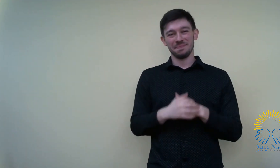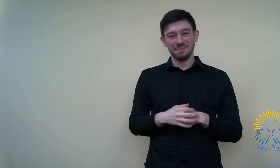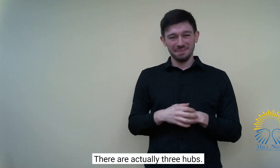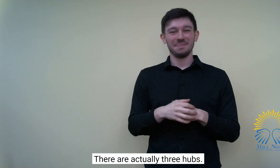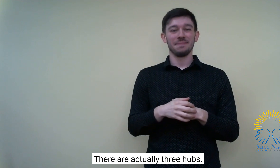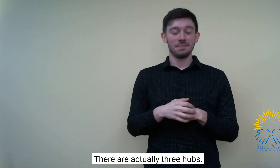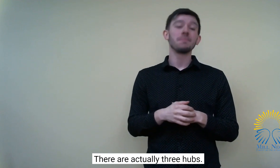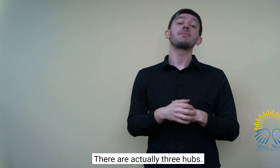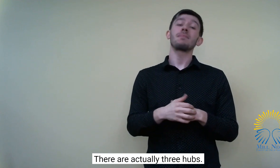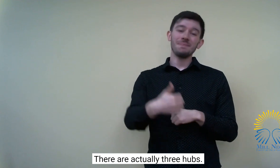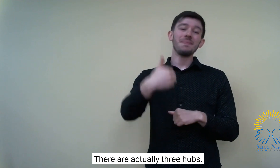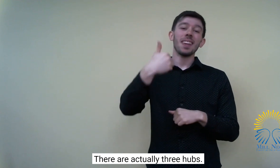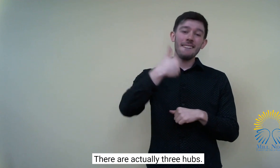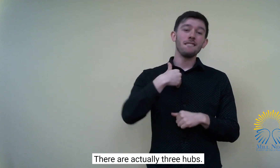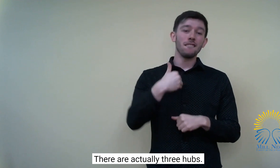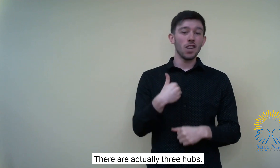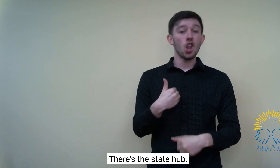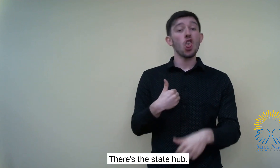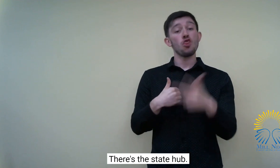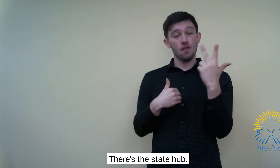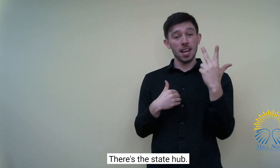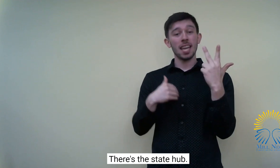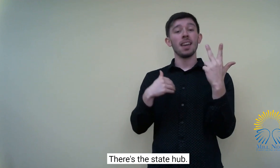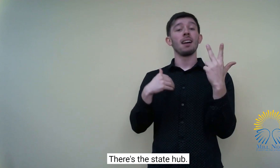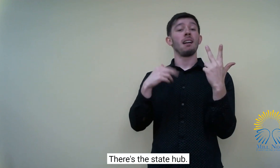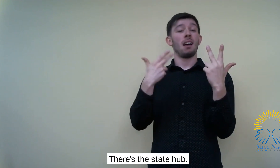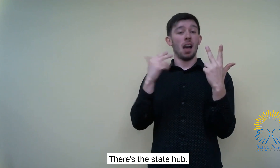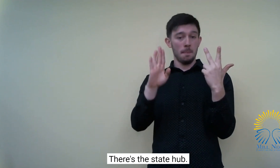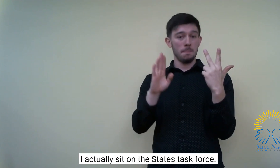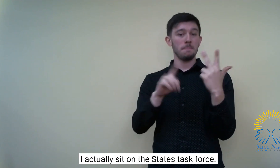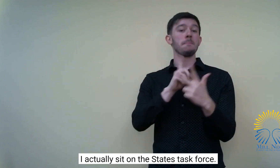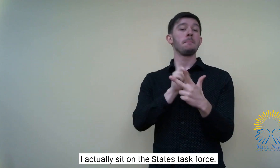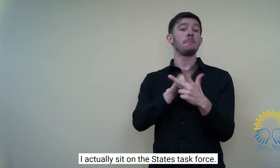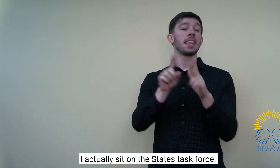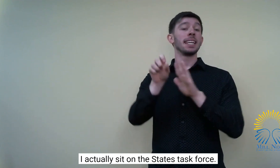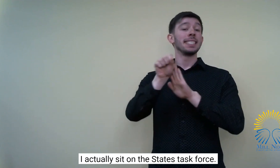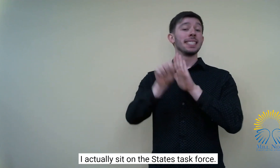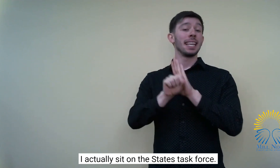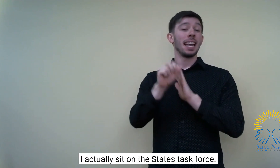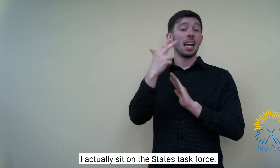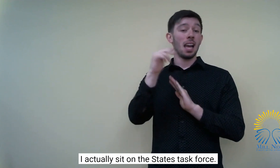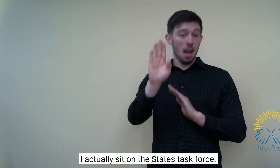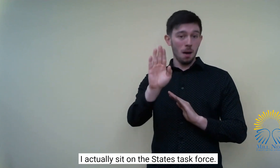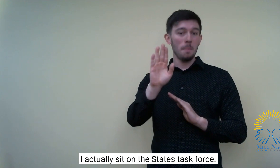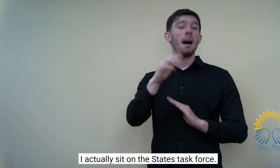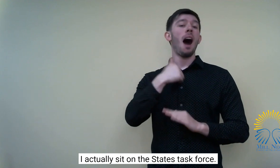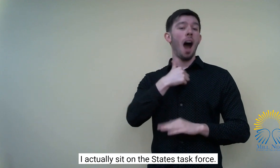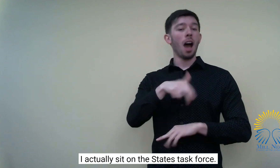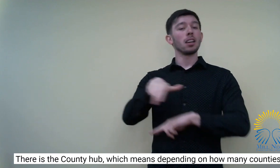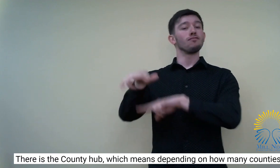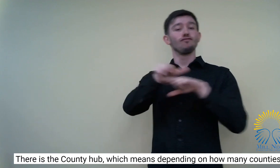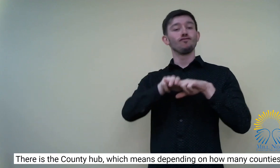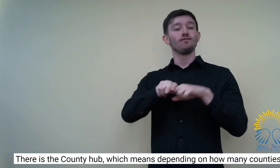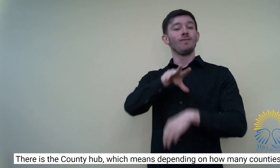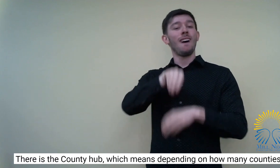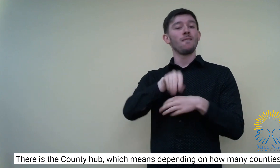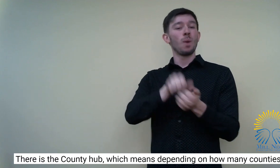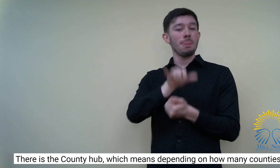There are actually 3 hubs. There's the state hub. I actually sit on the state's task force. There is the county hub,